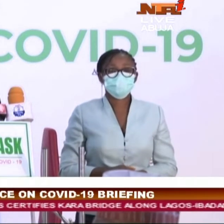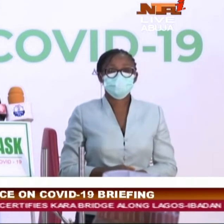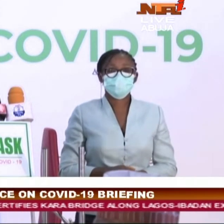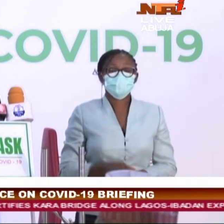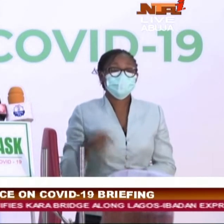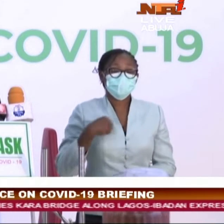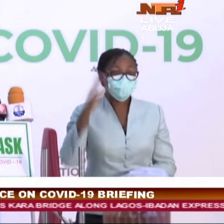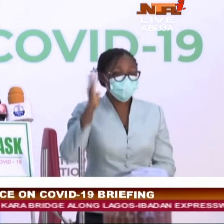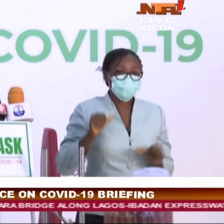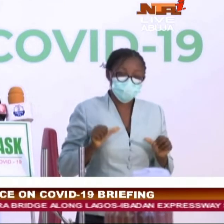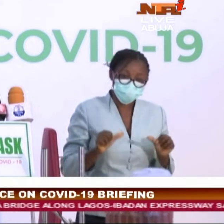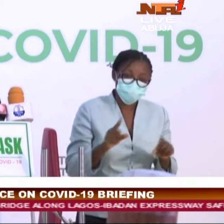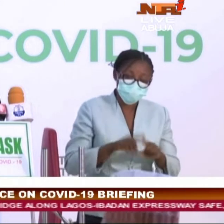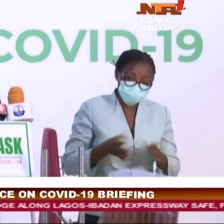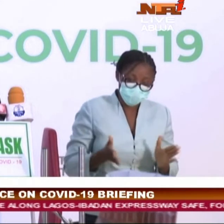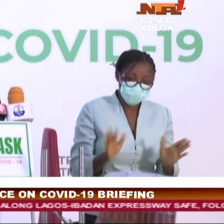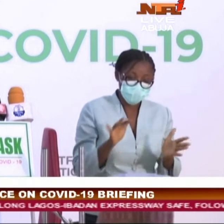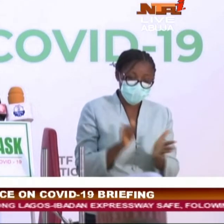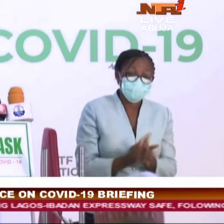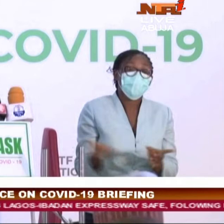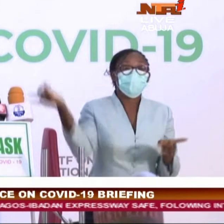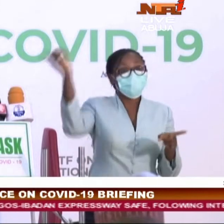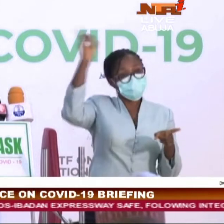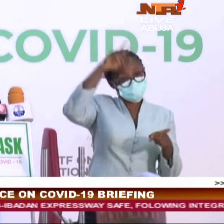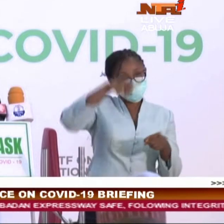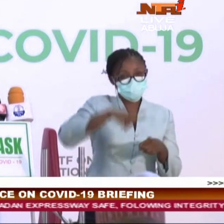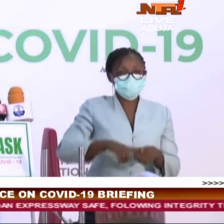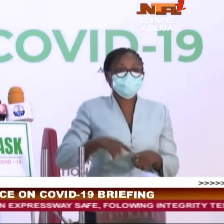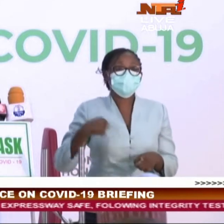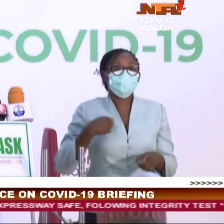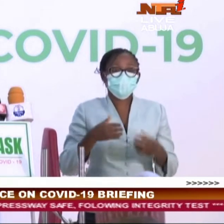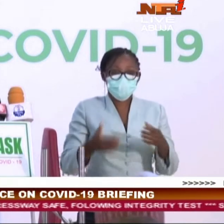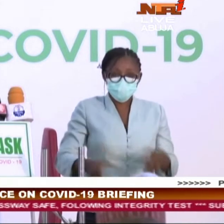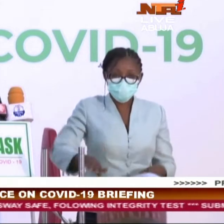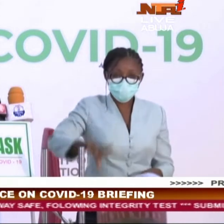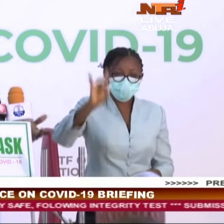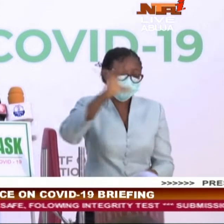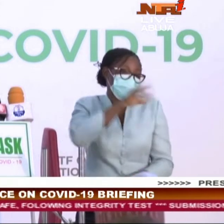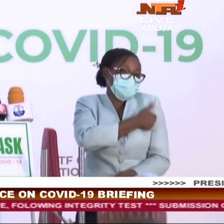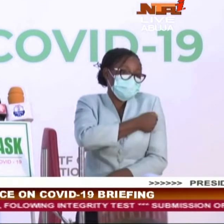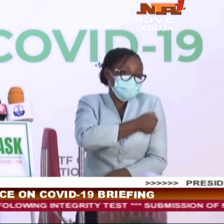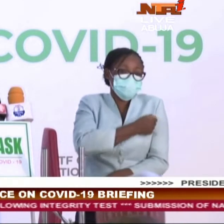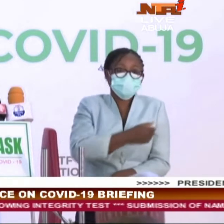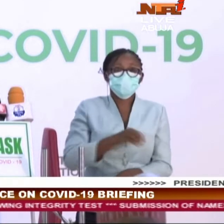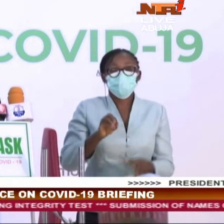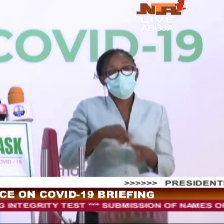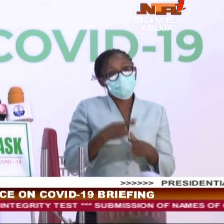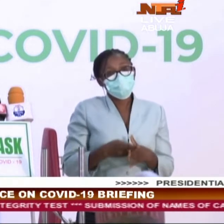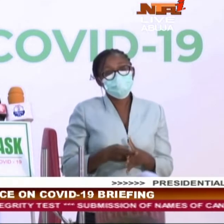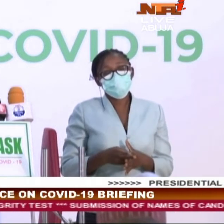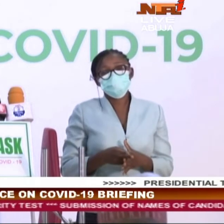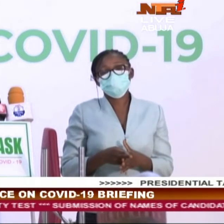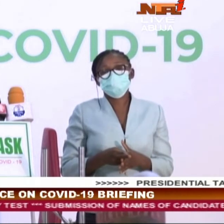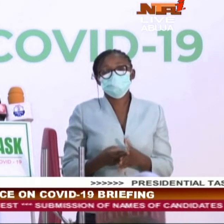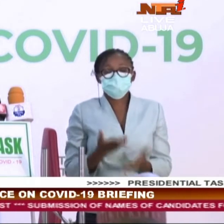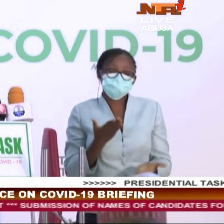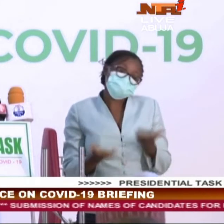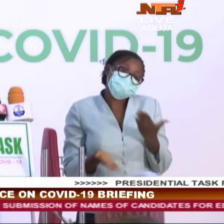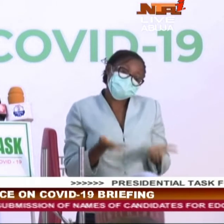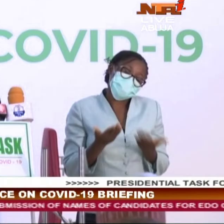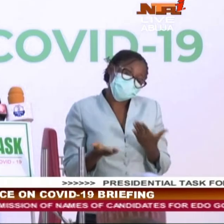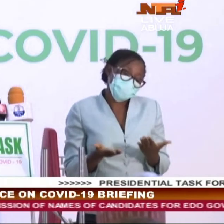We will continue along that until a vaccine is discovered or probably a